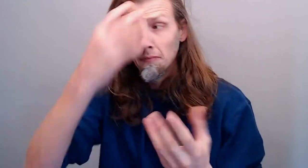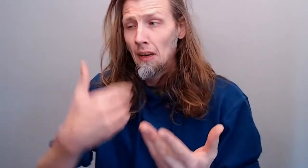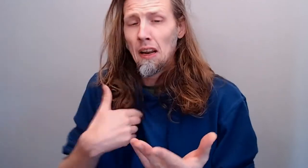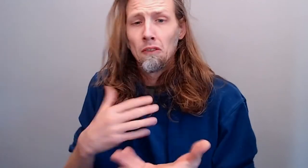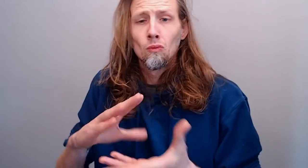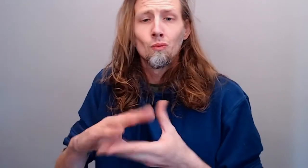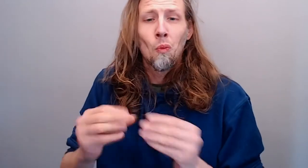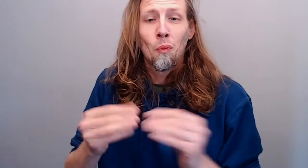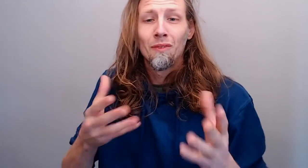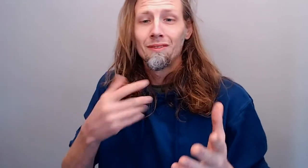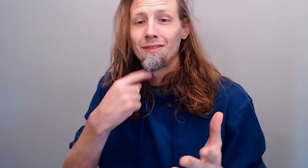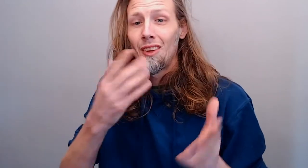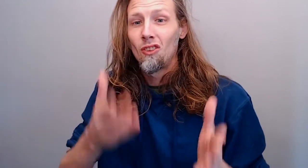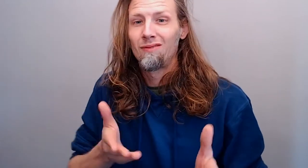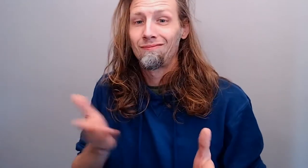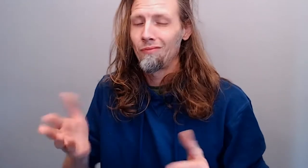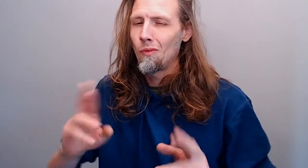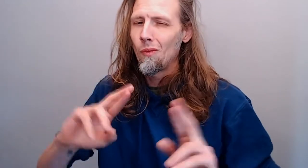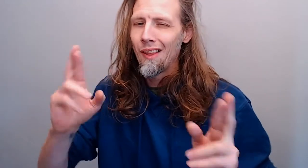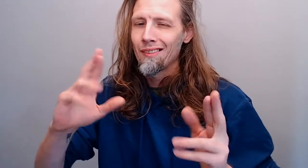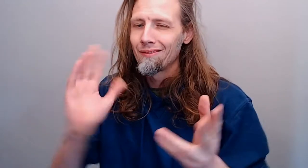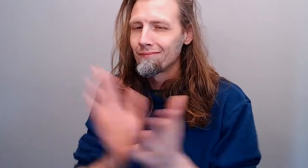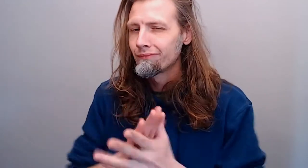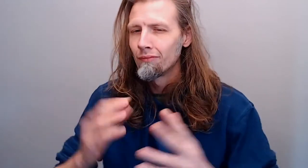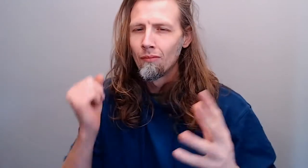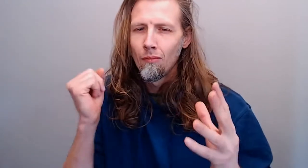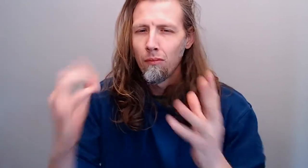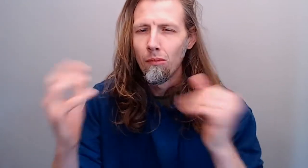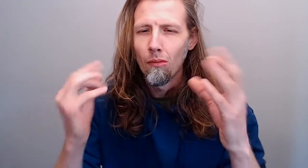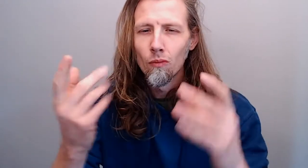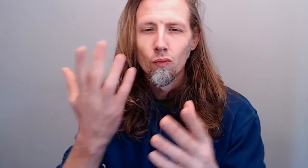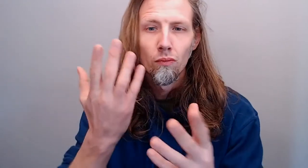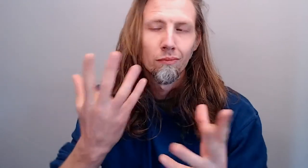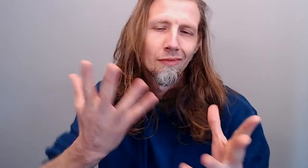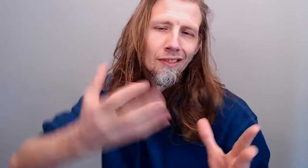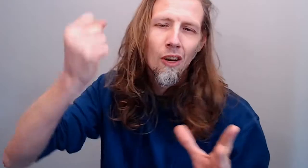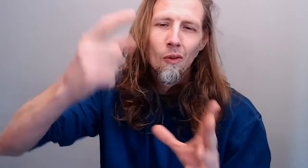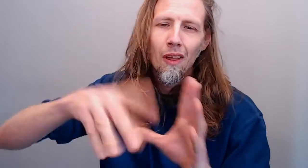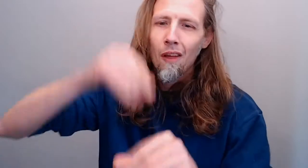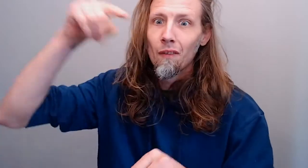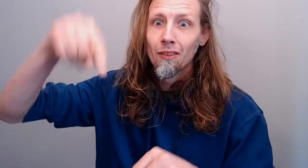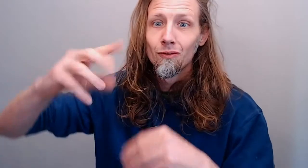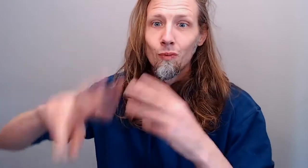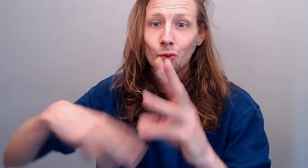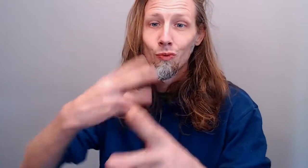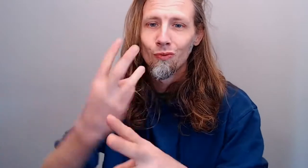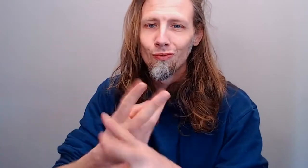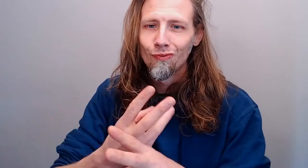Now, we have a fantastic storyteller who is ready to take you out of this world.